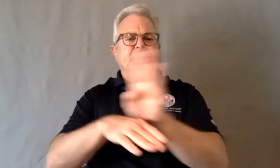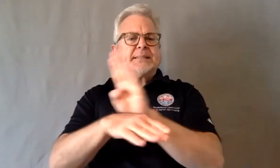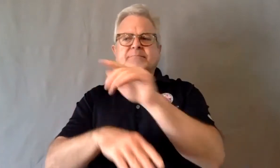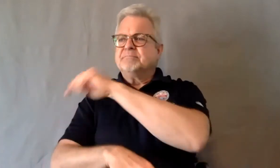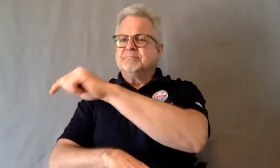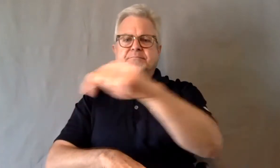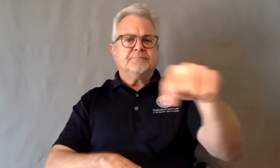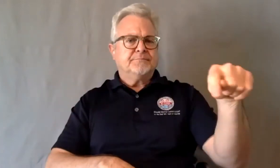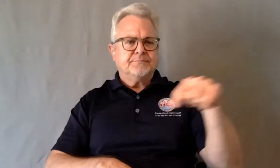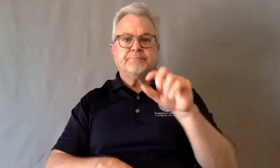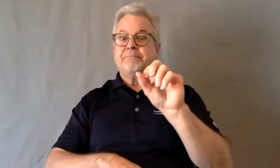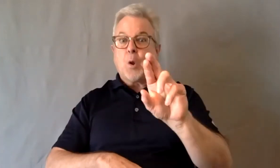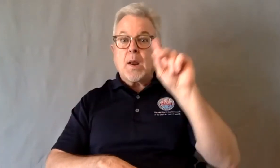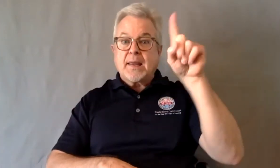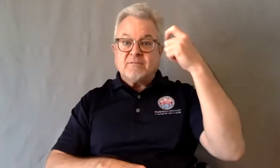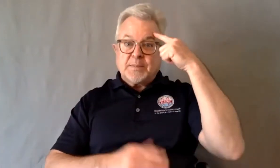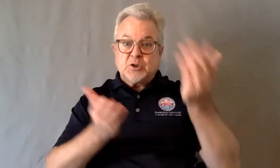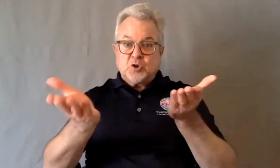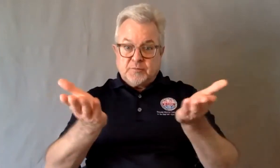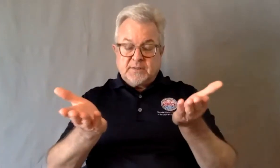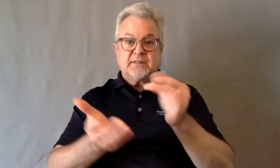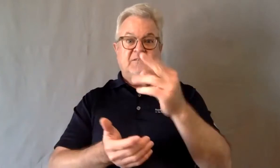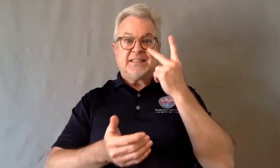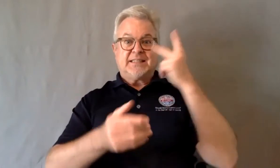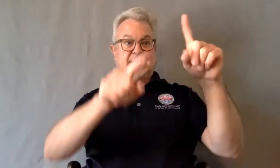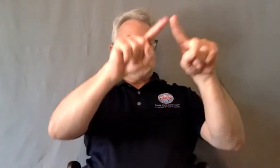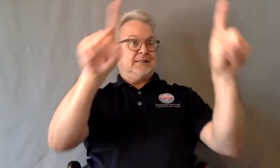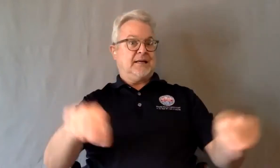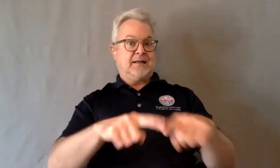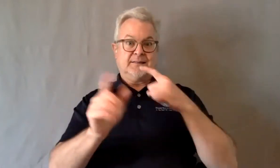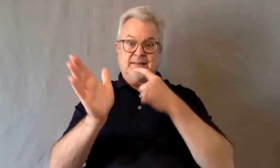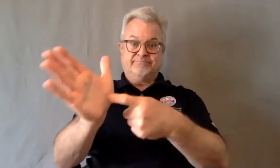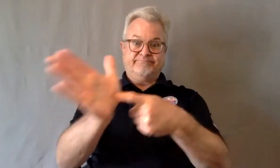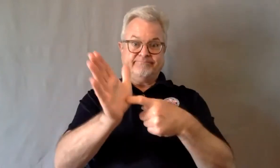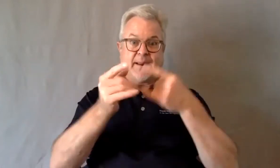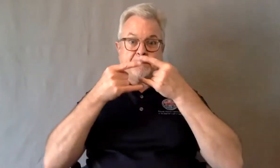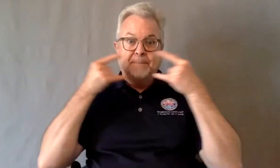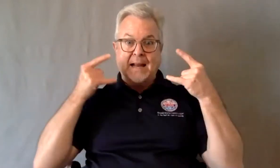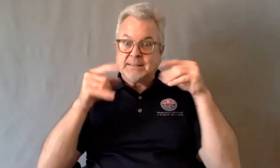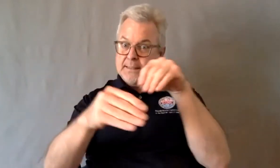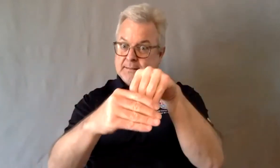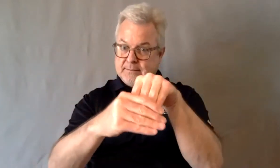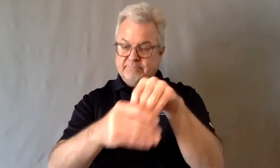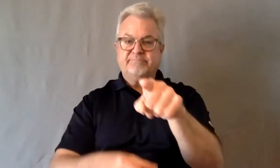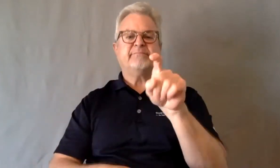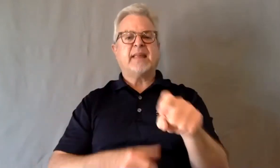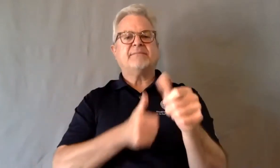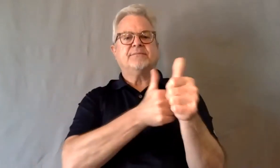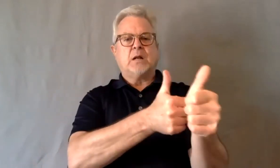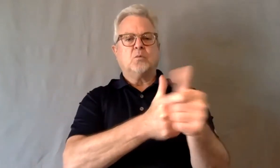their service. Any of the businesses and government services will also put